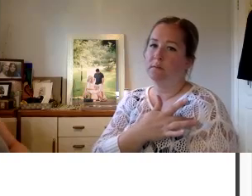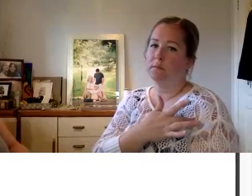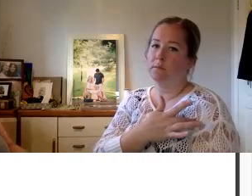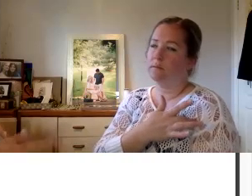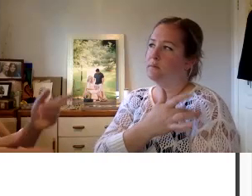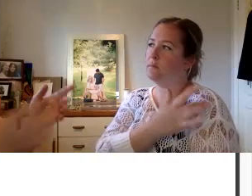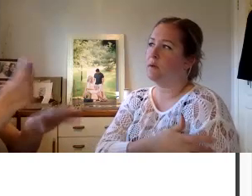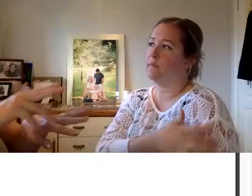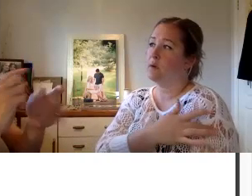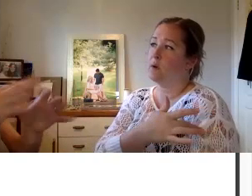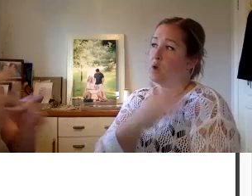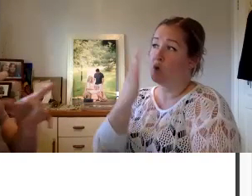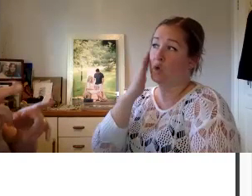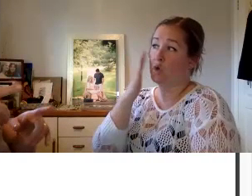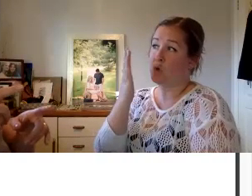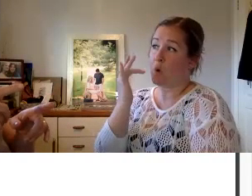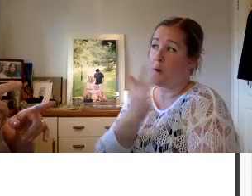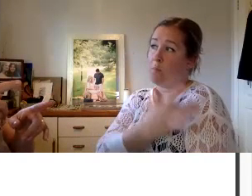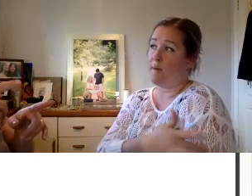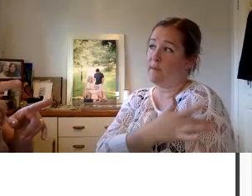Provinces. So this,